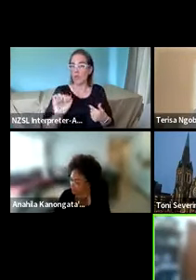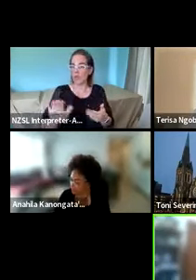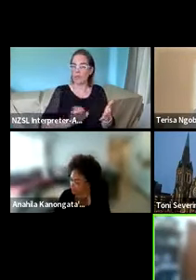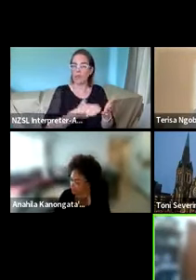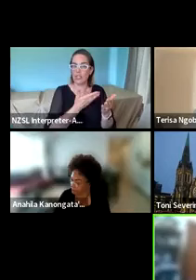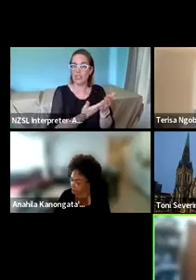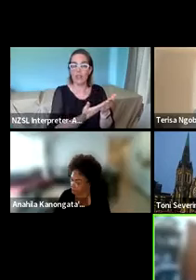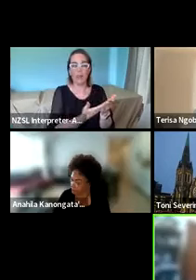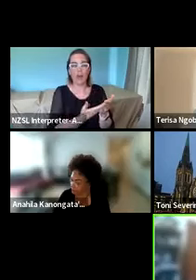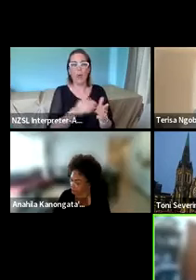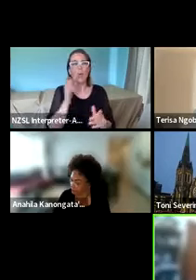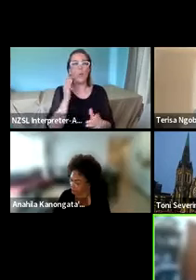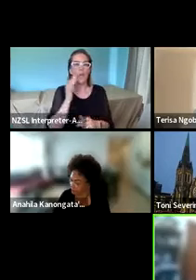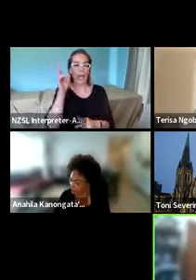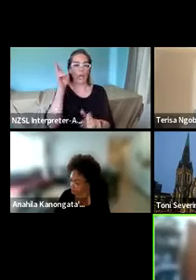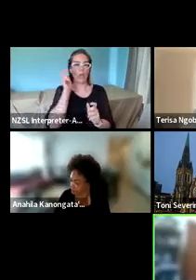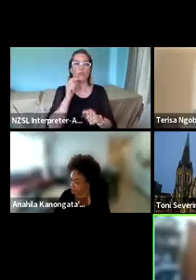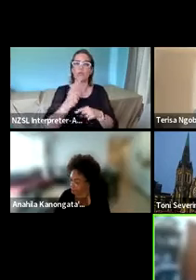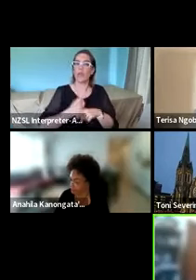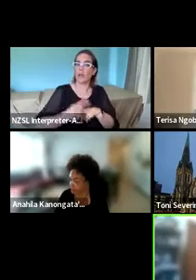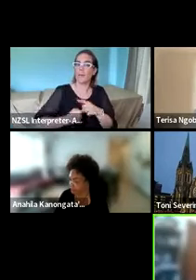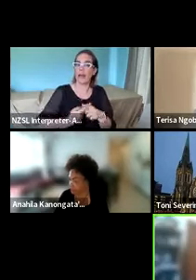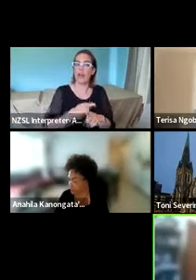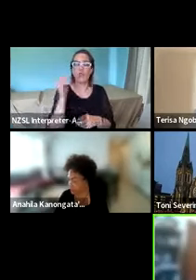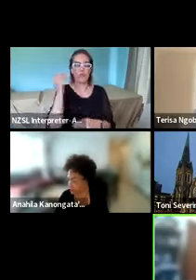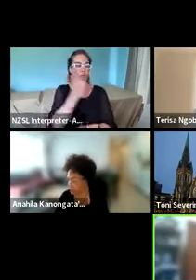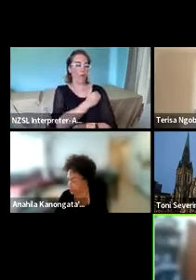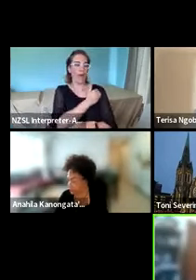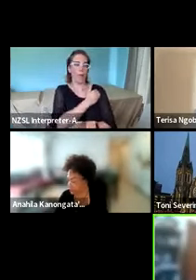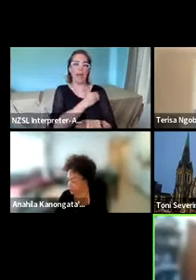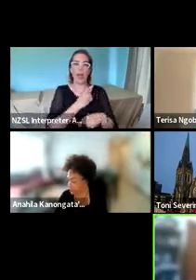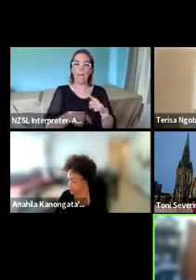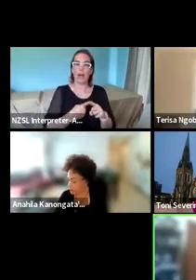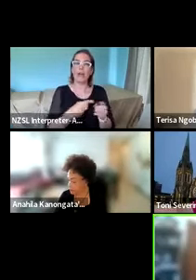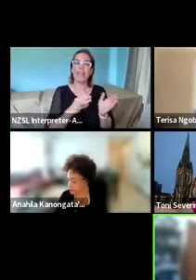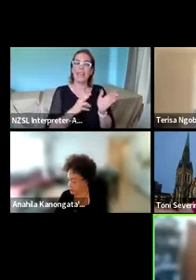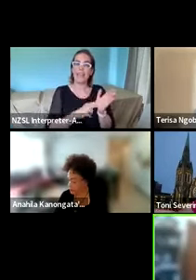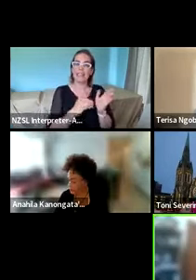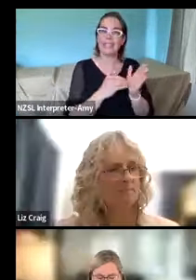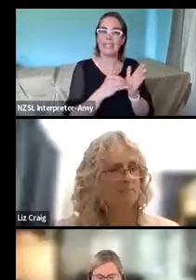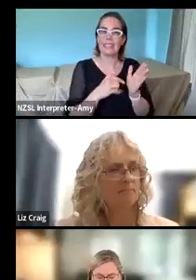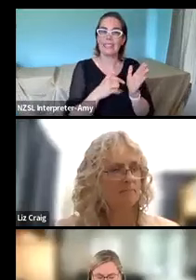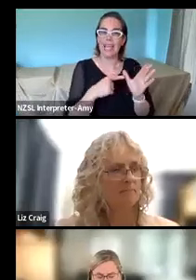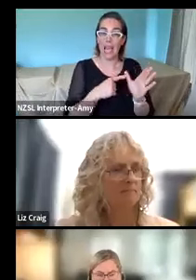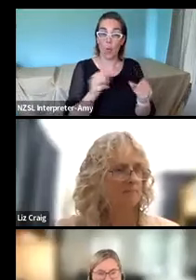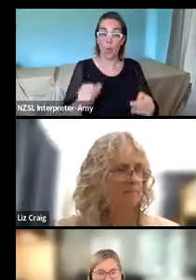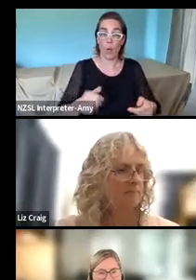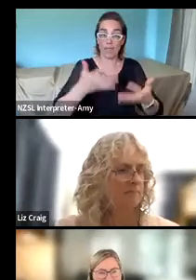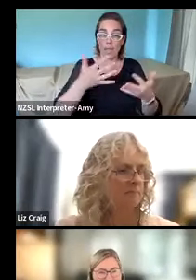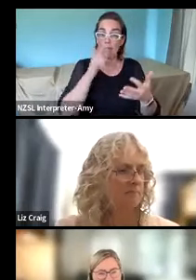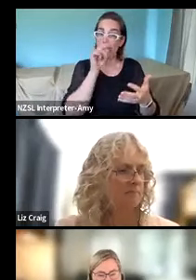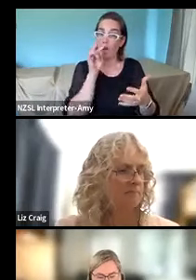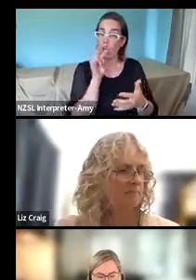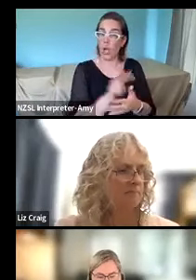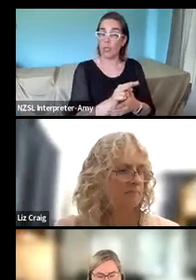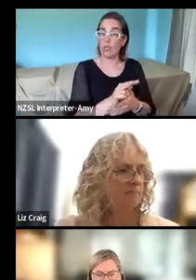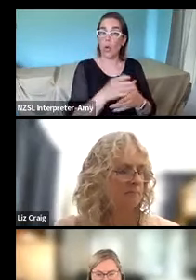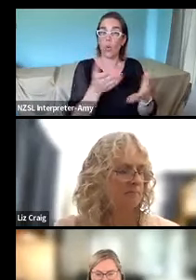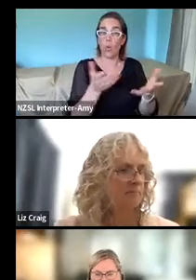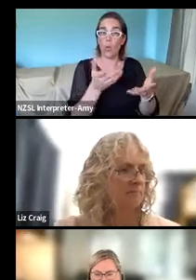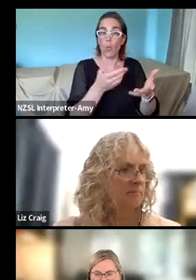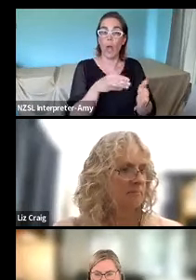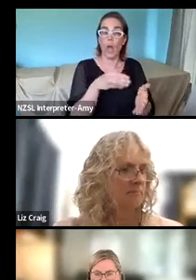talking about it, it immediately reminded me about the NZTA website. So you can go on there and see where roadworks are planned